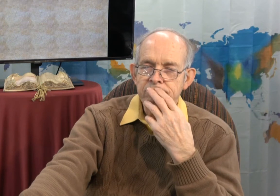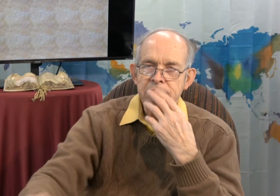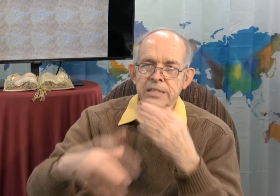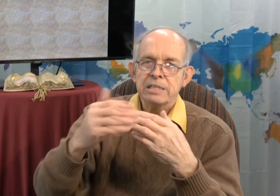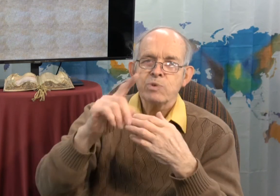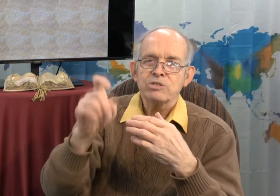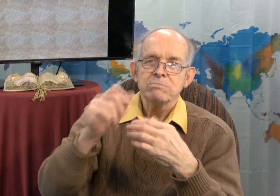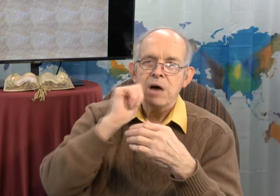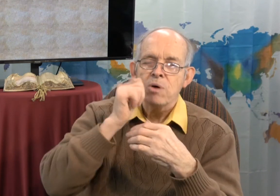The Christian mother,